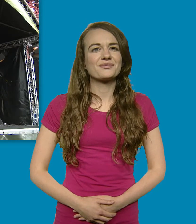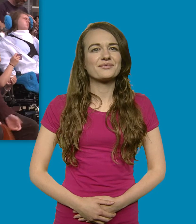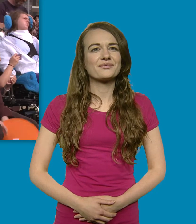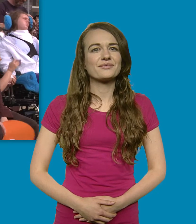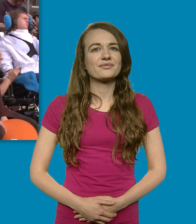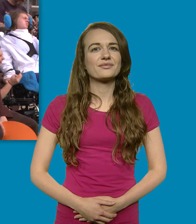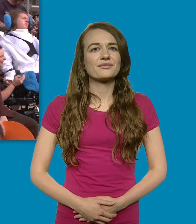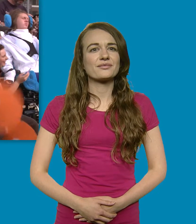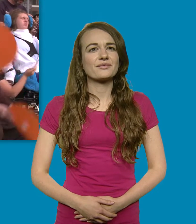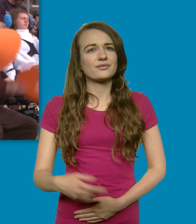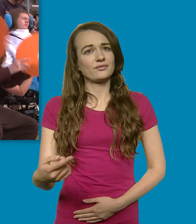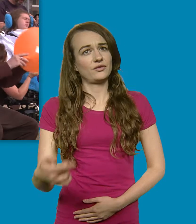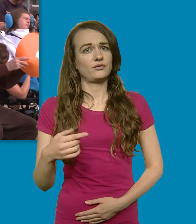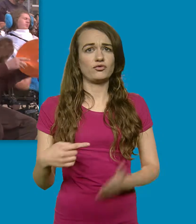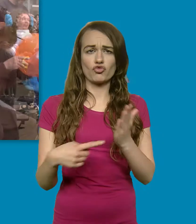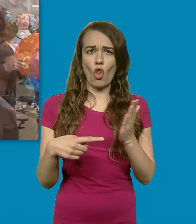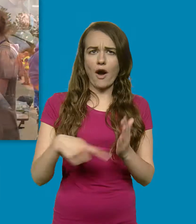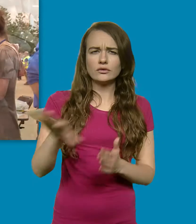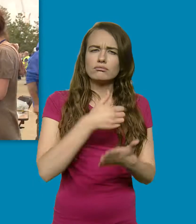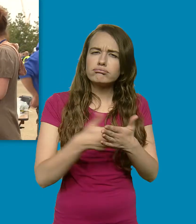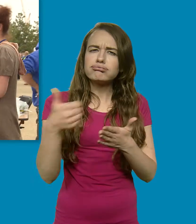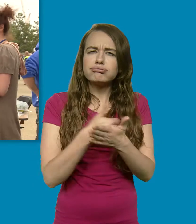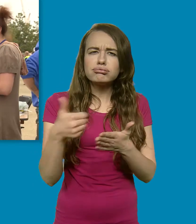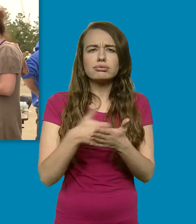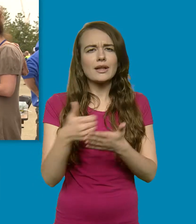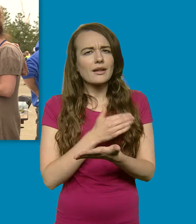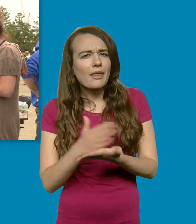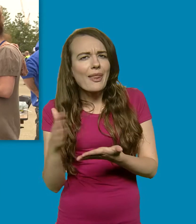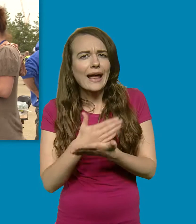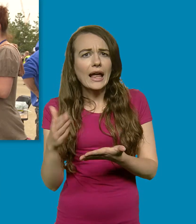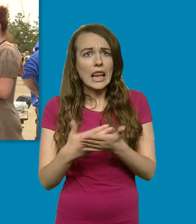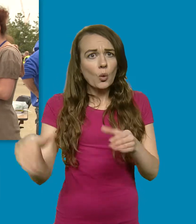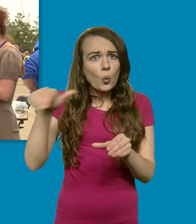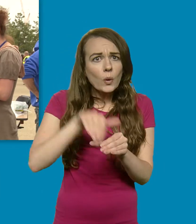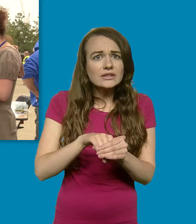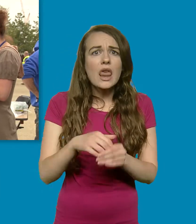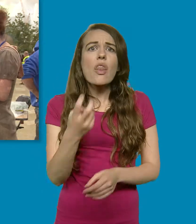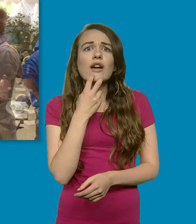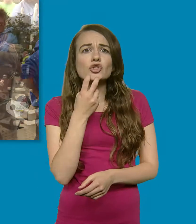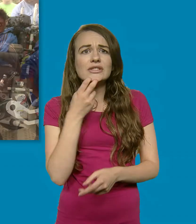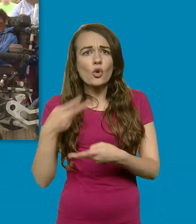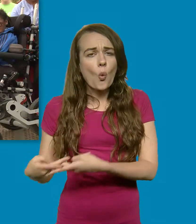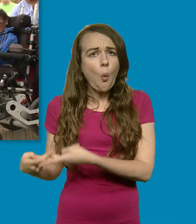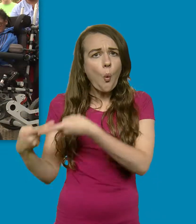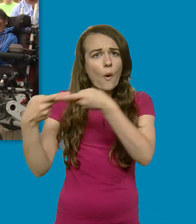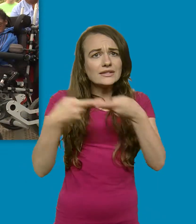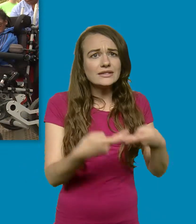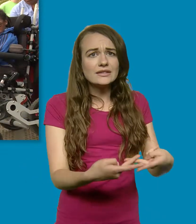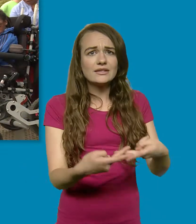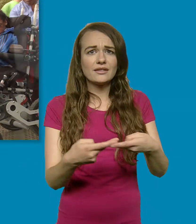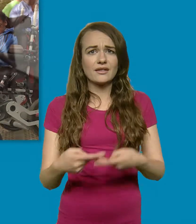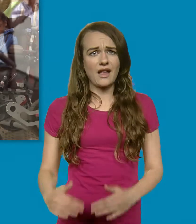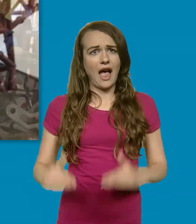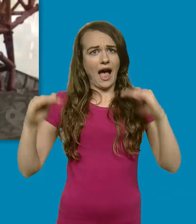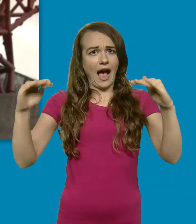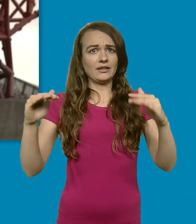There's a rest area and regularly cleaned changing places toilet facilities, which include an electric